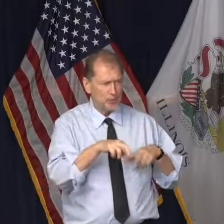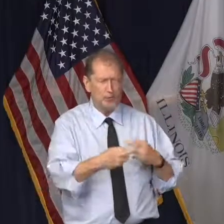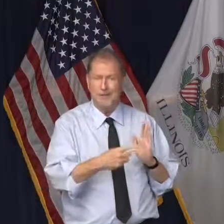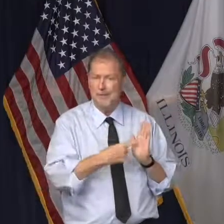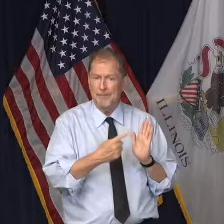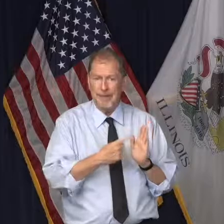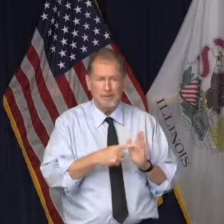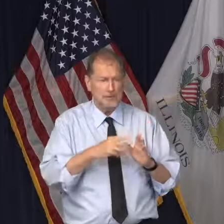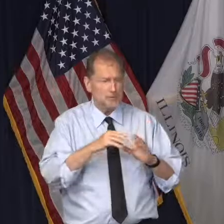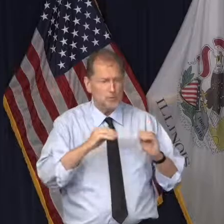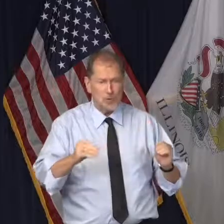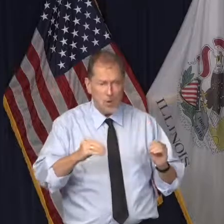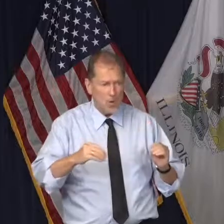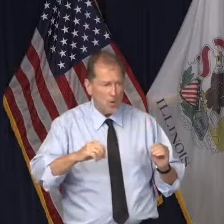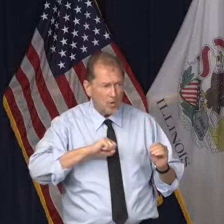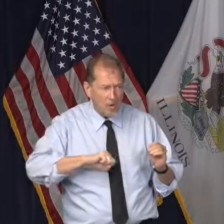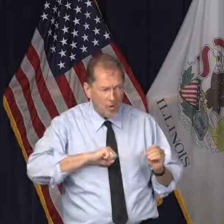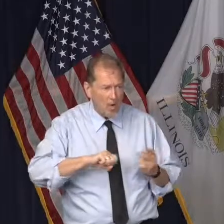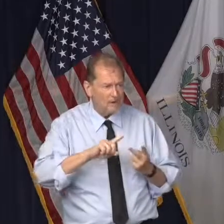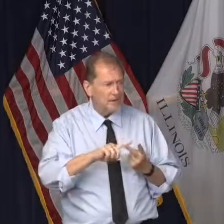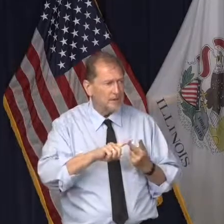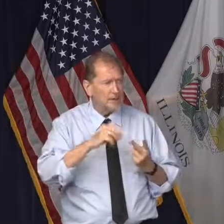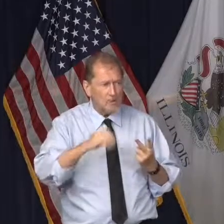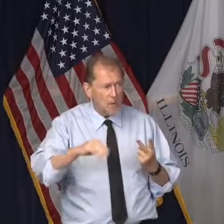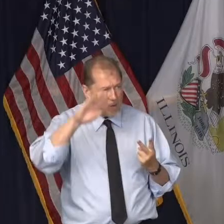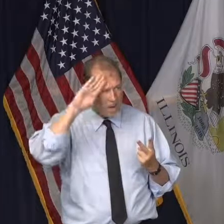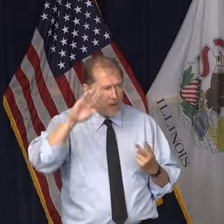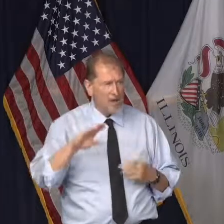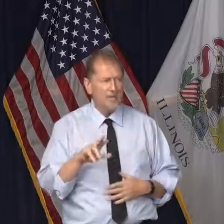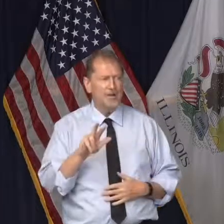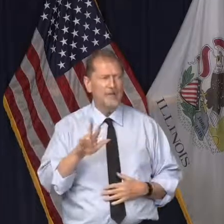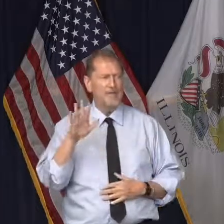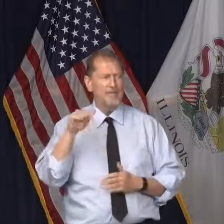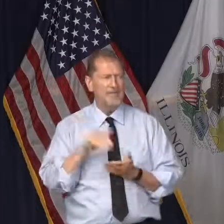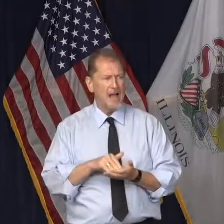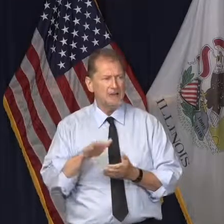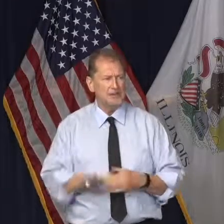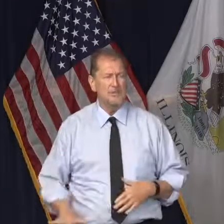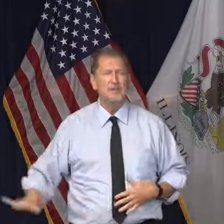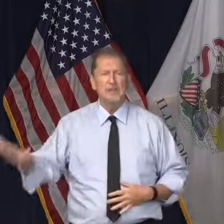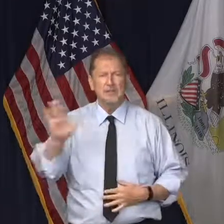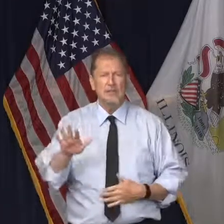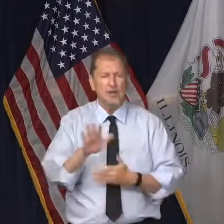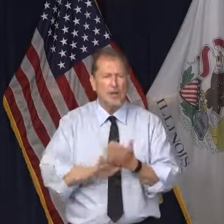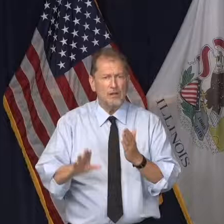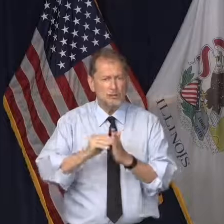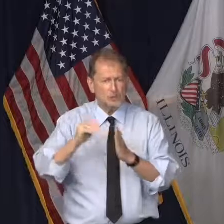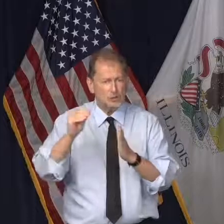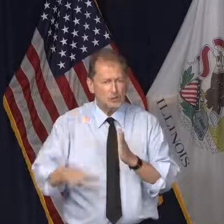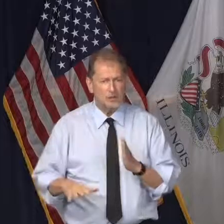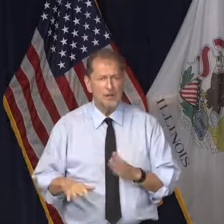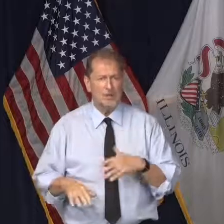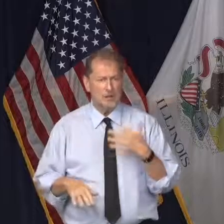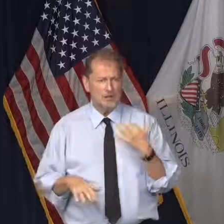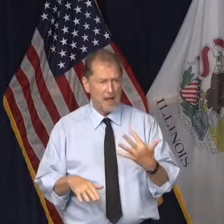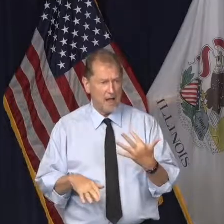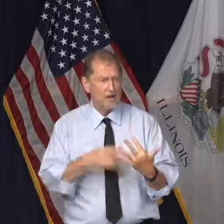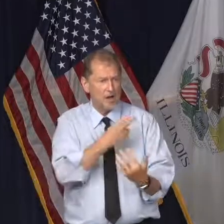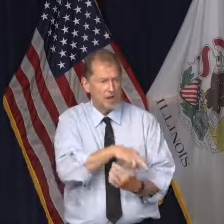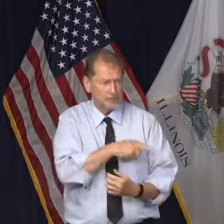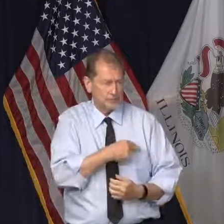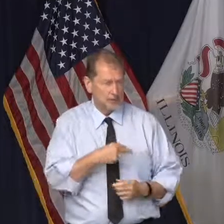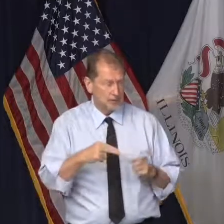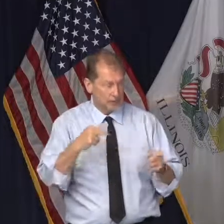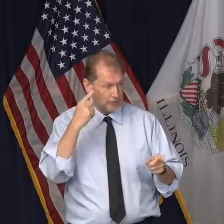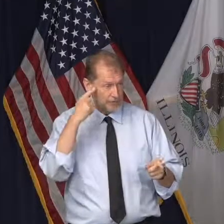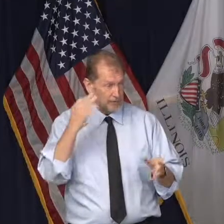symptoms at all, and of the Some. 35,000 college kids across the country, only 5 have been hospitalized. So what's your point? You think that unless